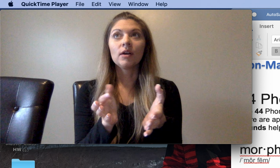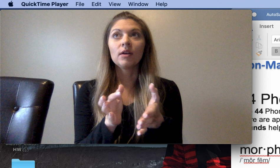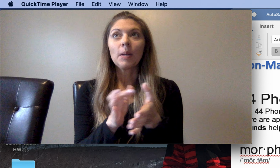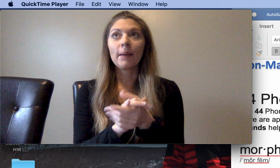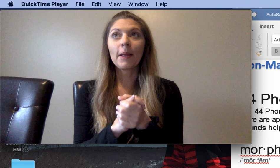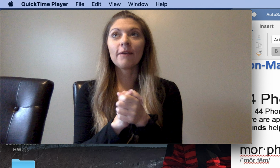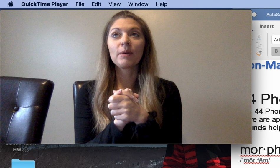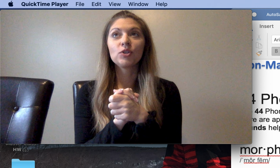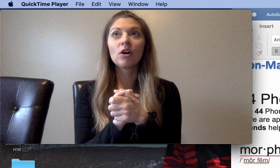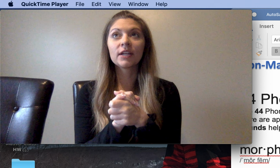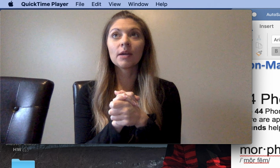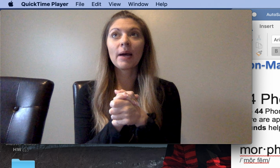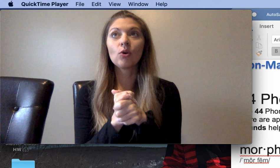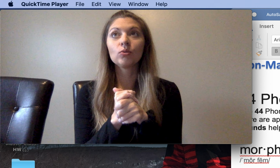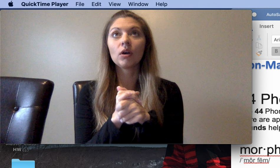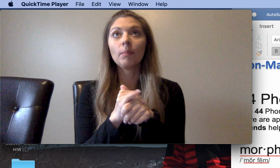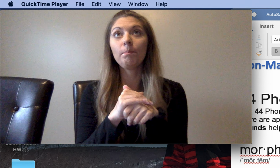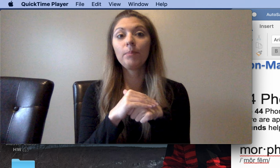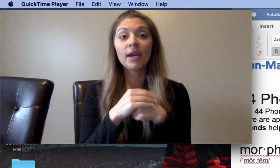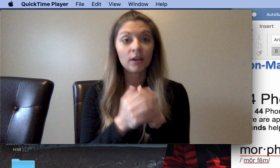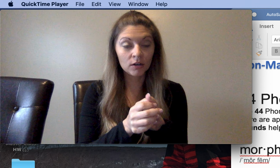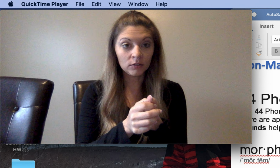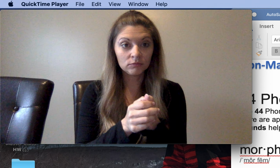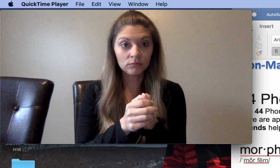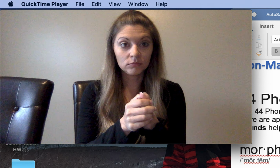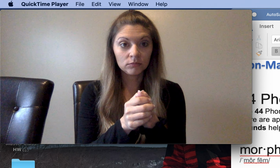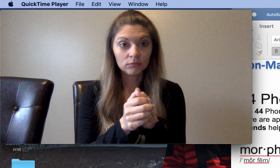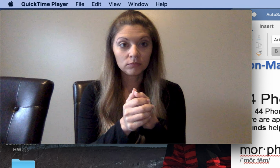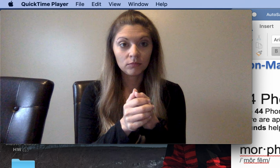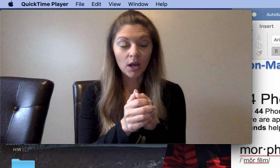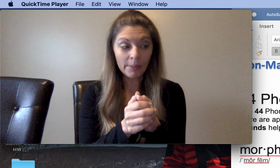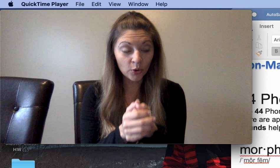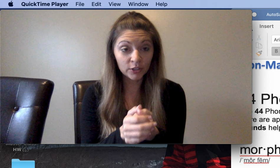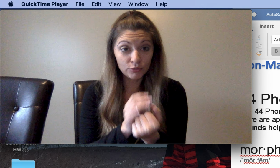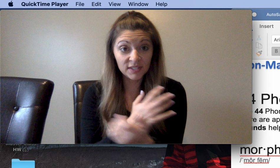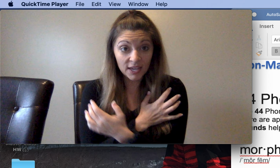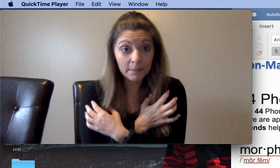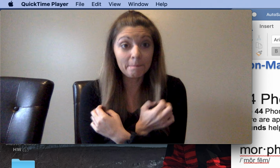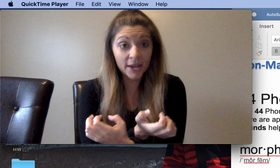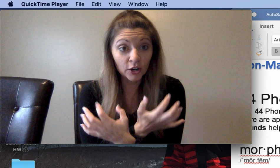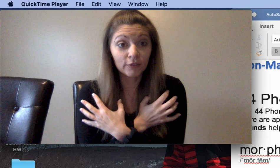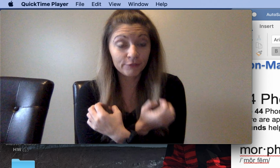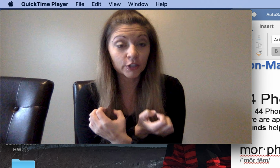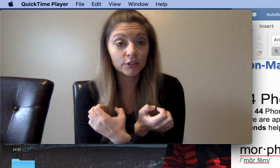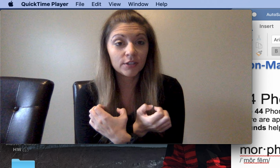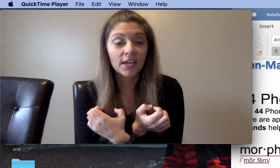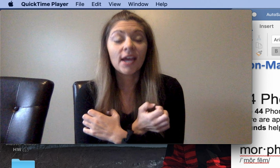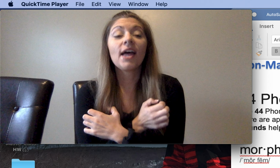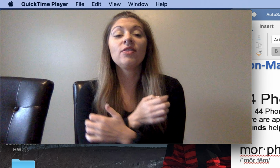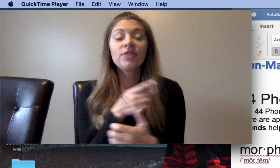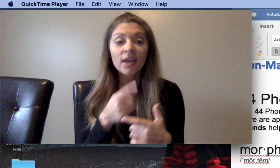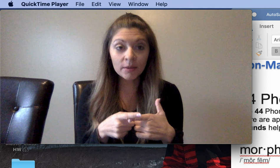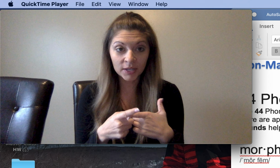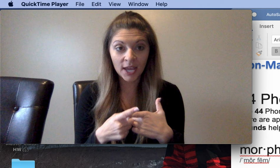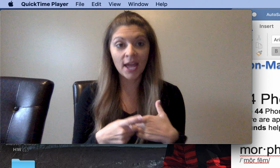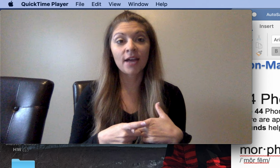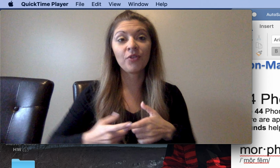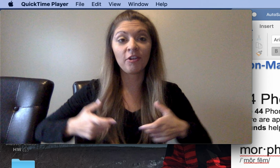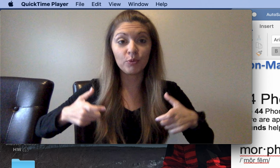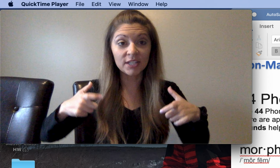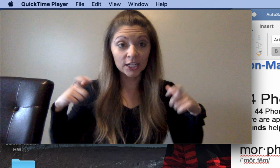So if I'm talking about a bear, I'm going to say bear first, and then I'm going